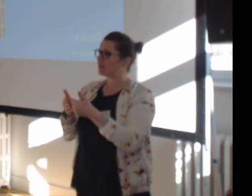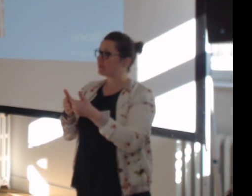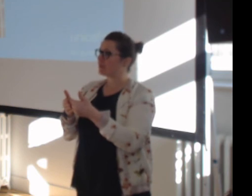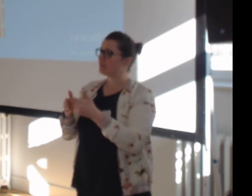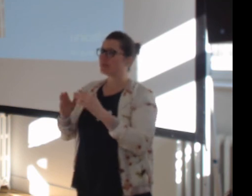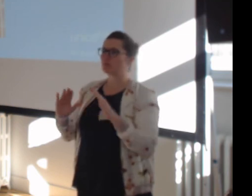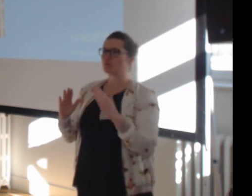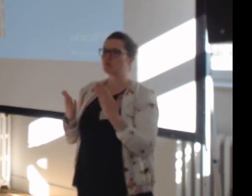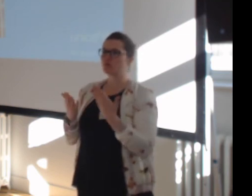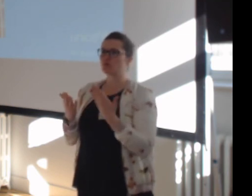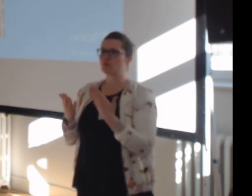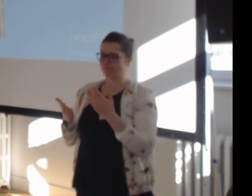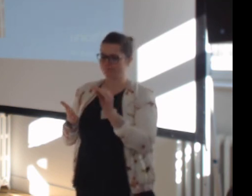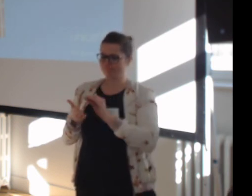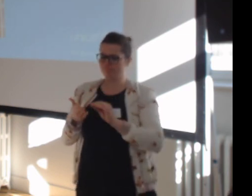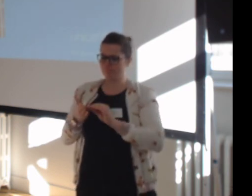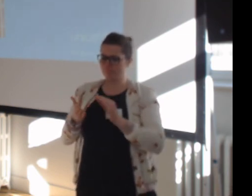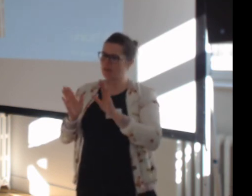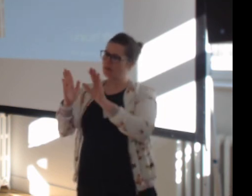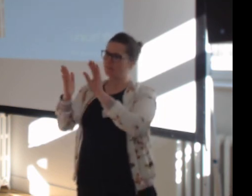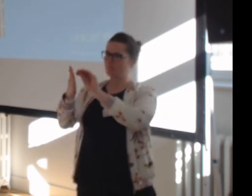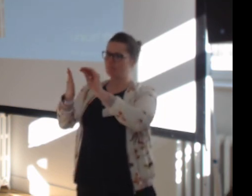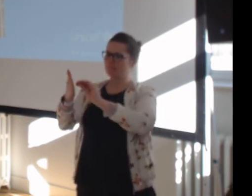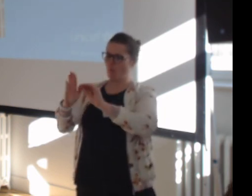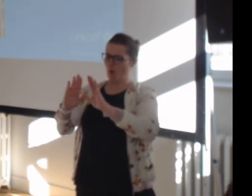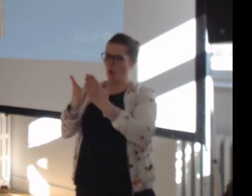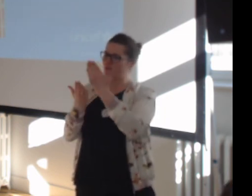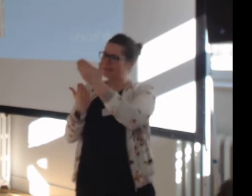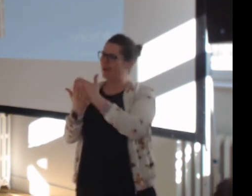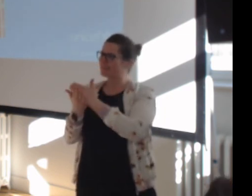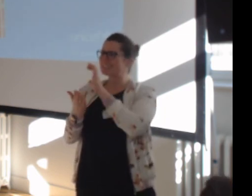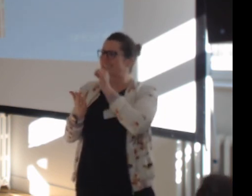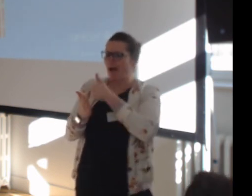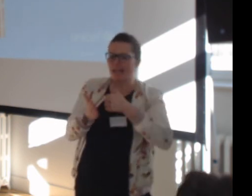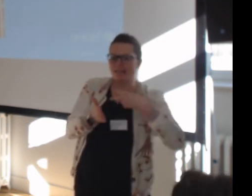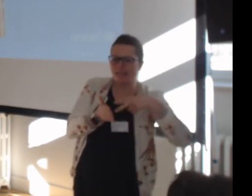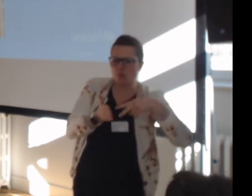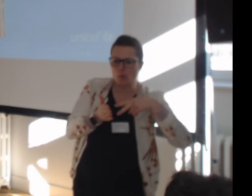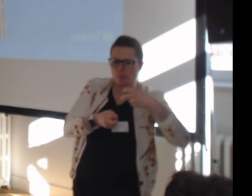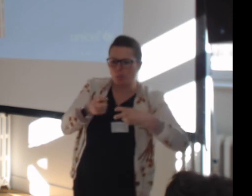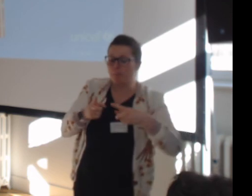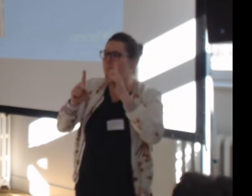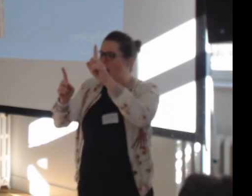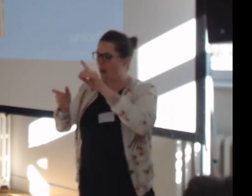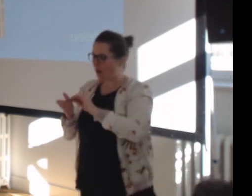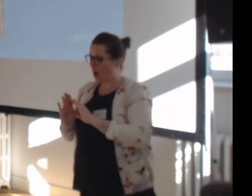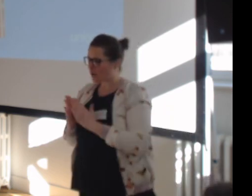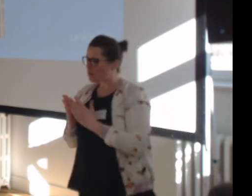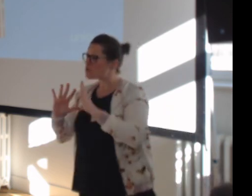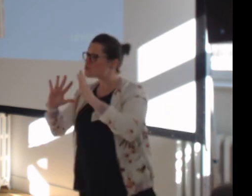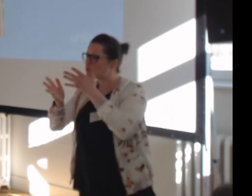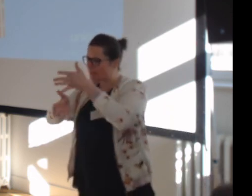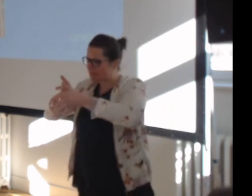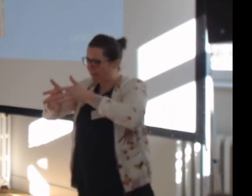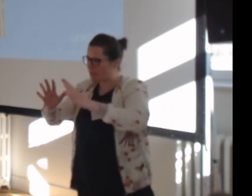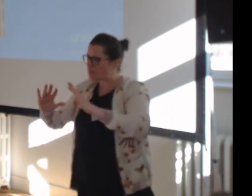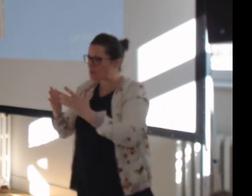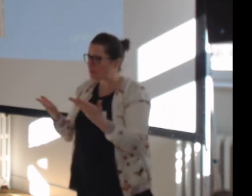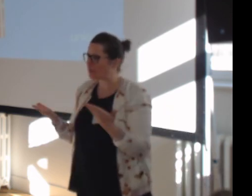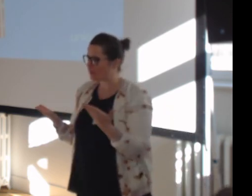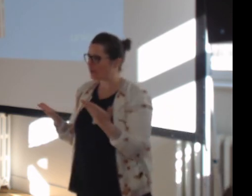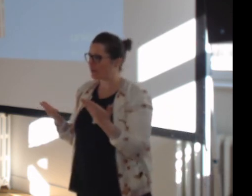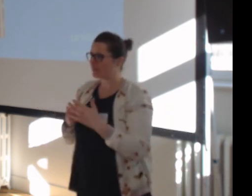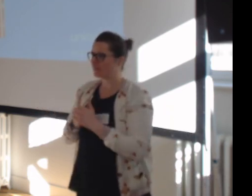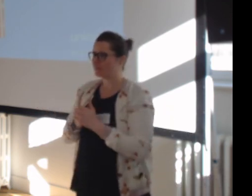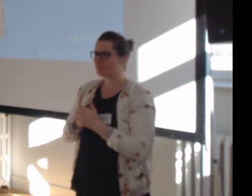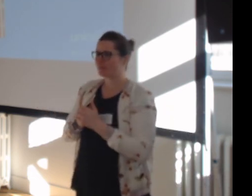authoring guidelines too, because this isn't just a technology problem, it's about how do you do the signing, for example. Do